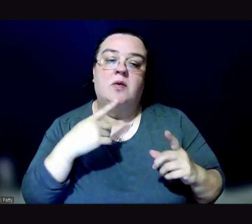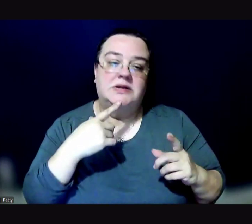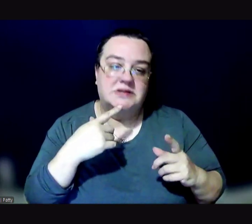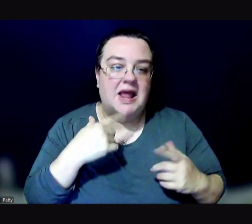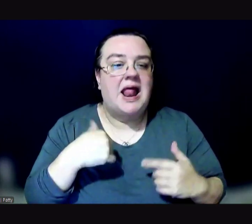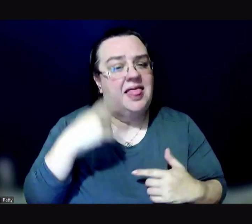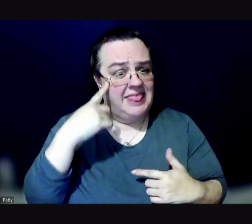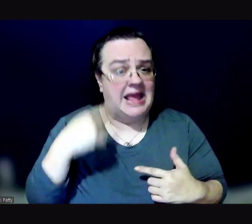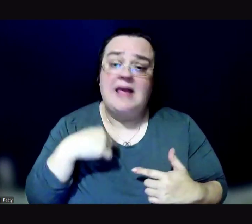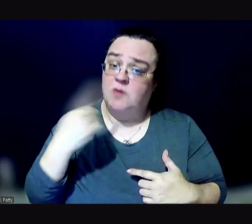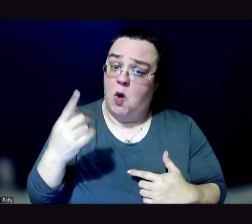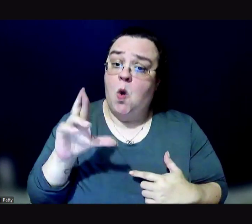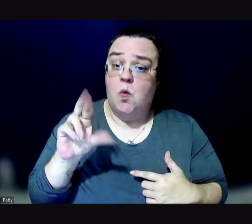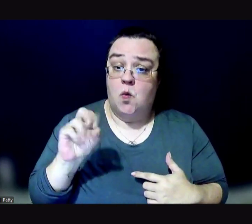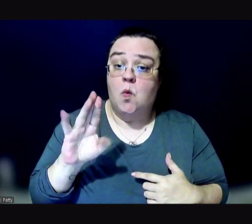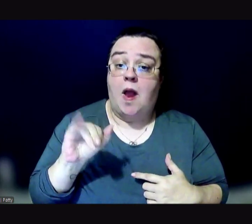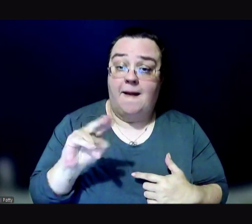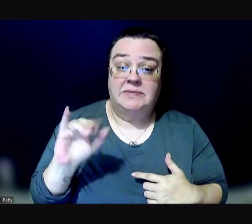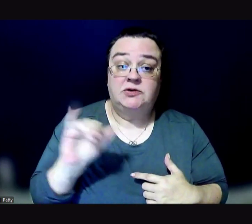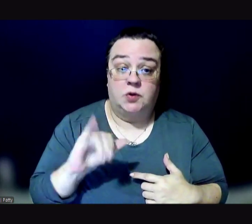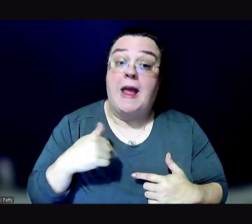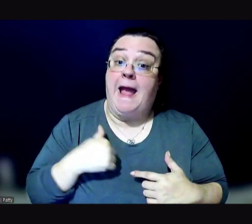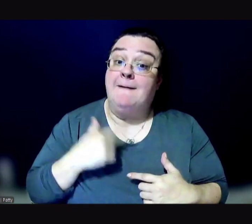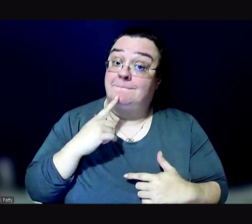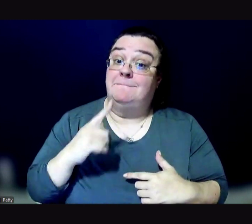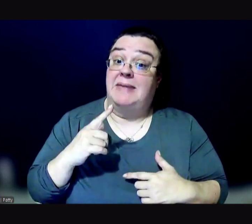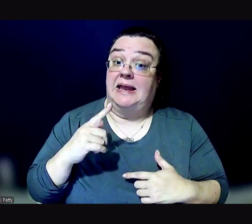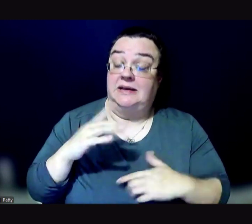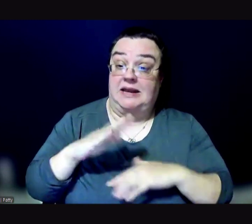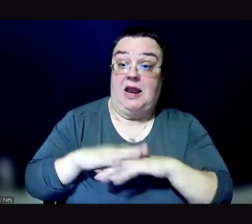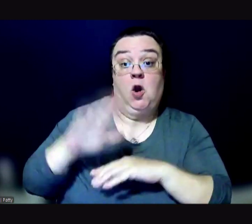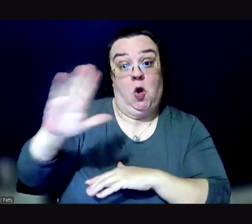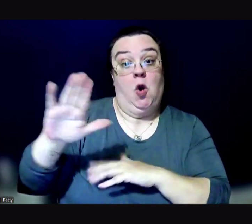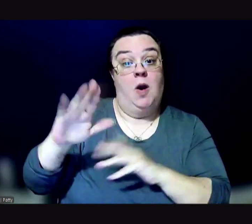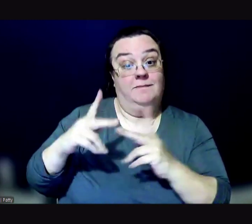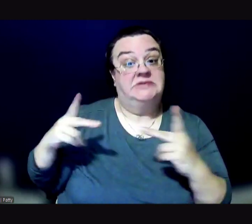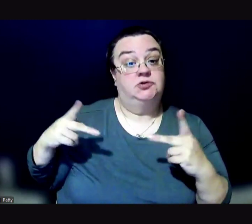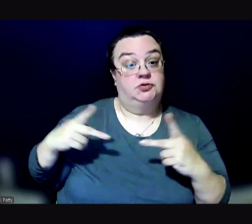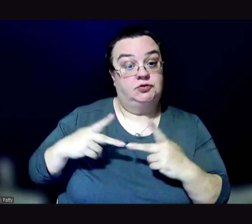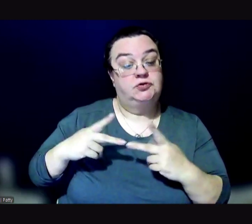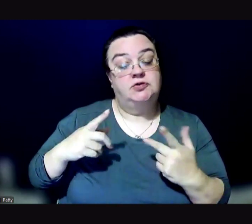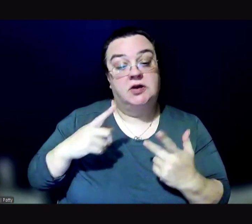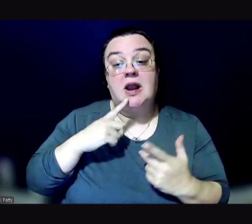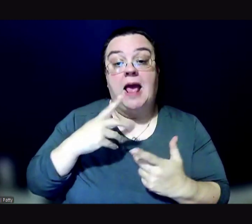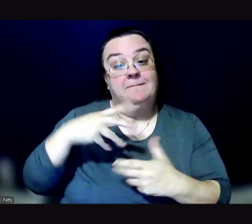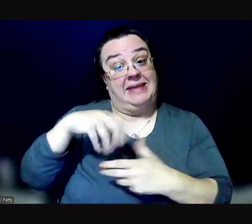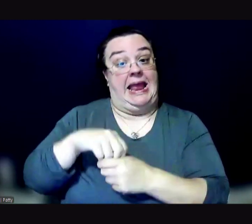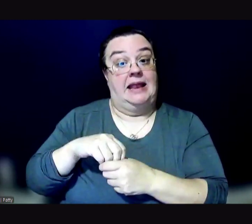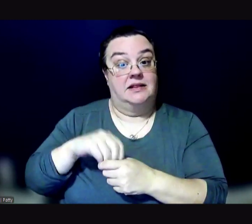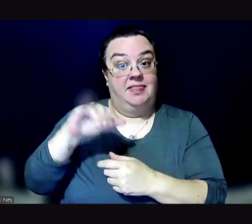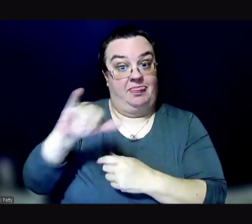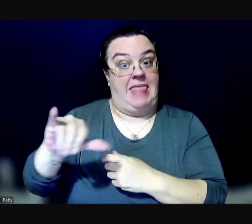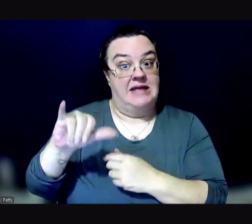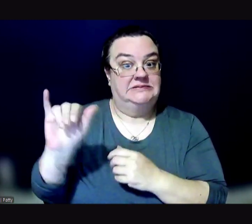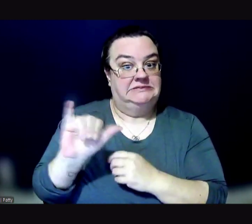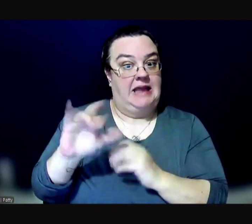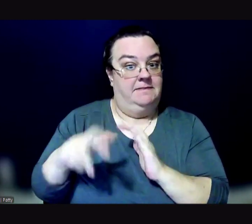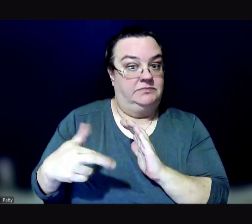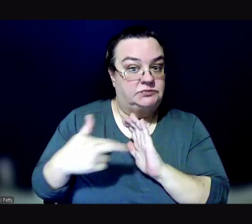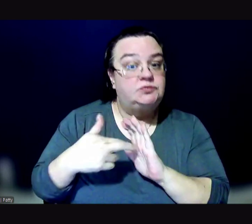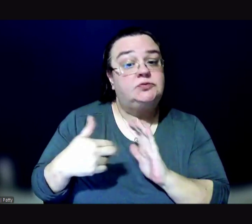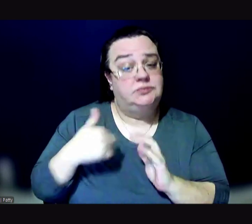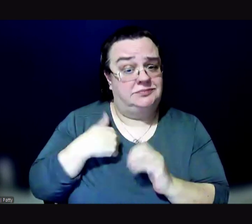to Robin too, is I've been on her side of the table, having been in her position, and so I know,